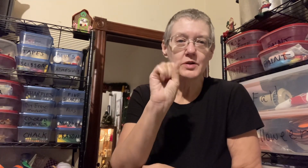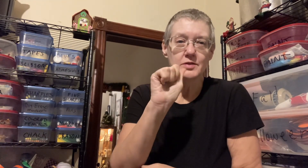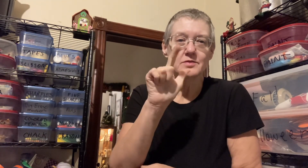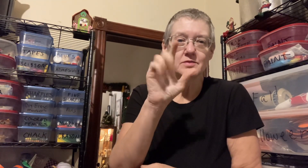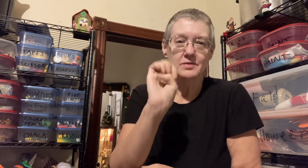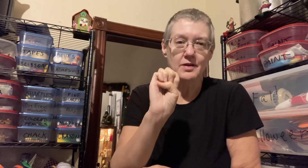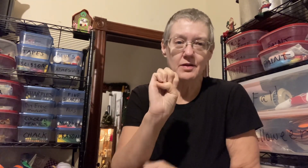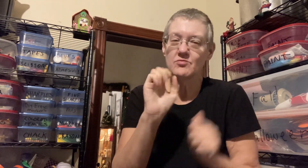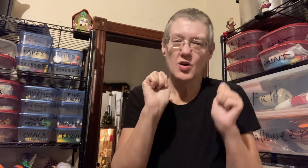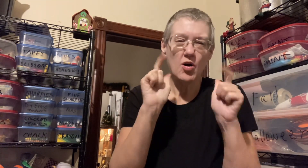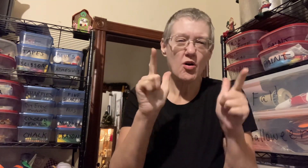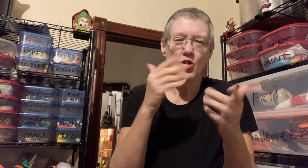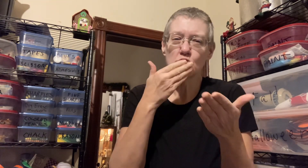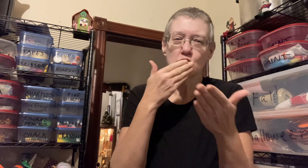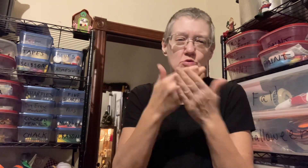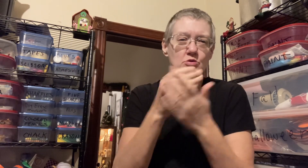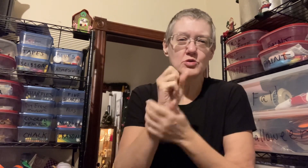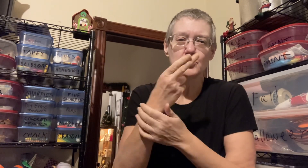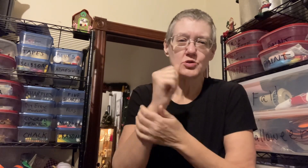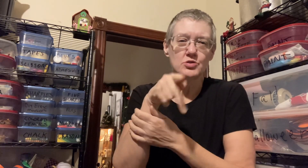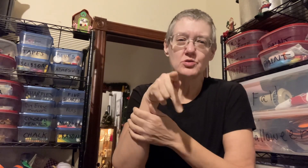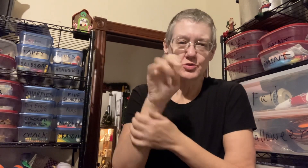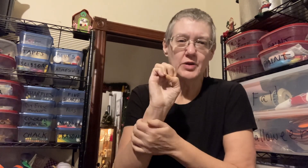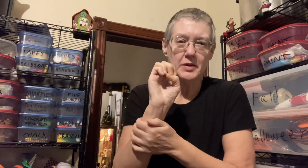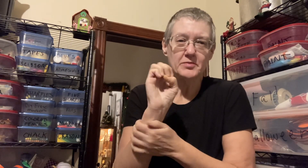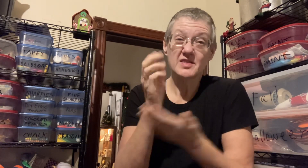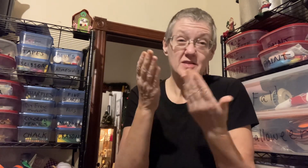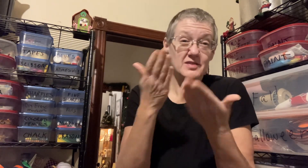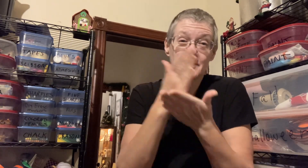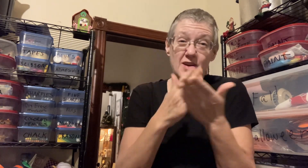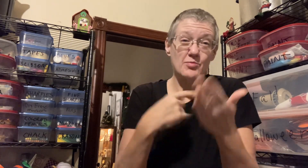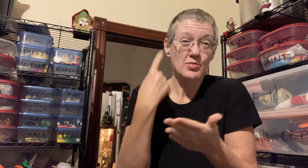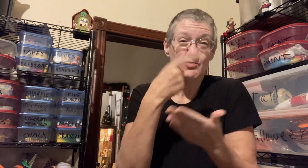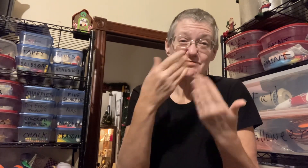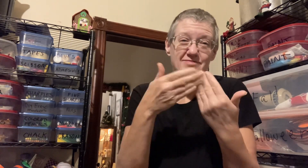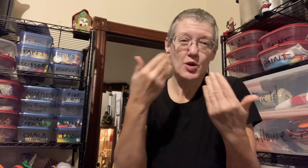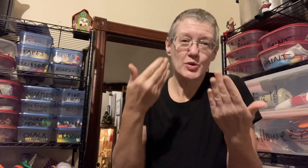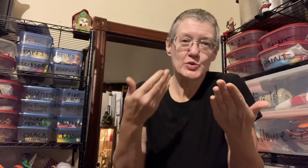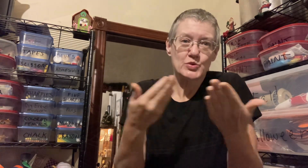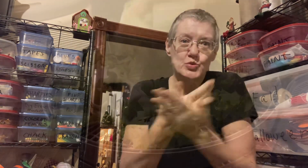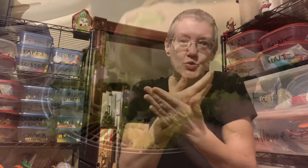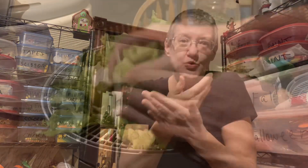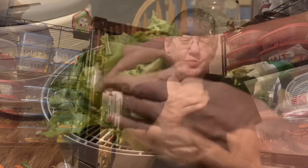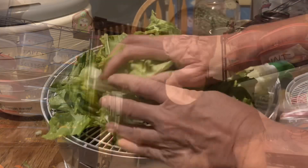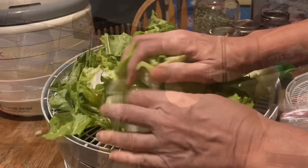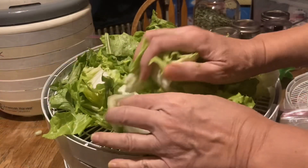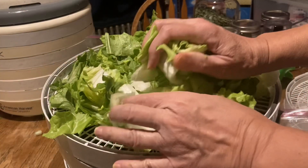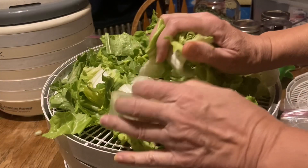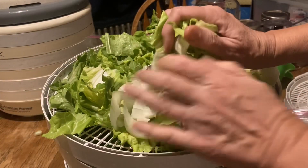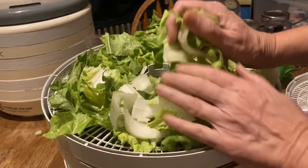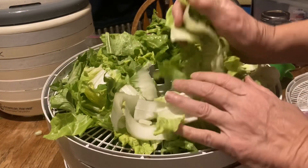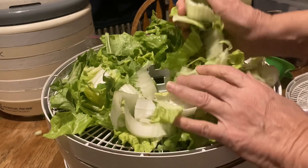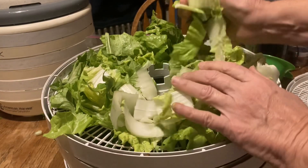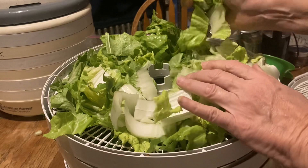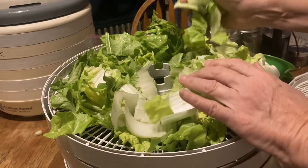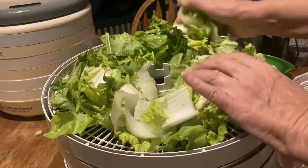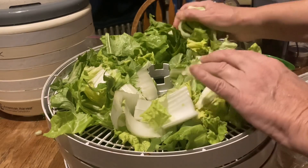a good place to find dehydrators. These were all in good shape. Some of them were even almost as good